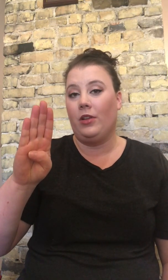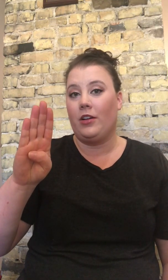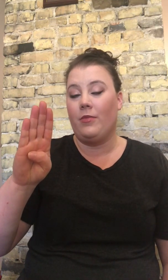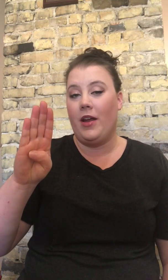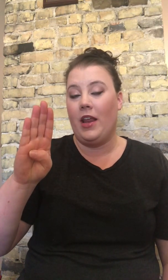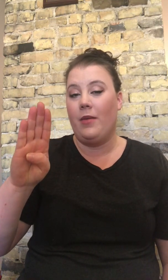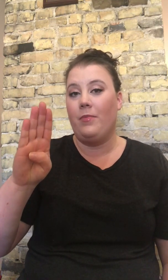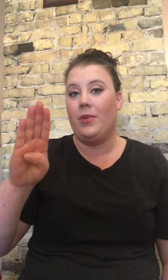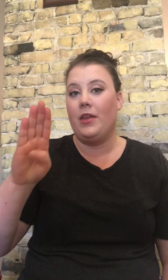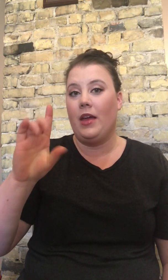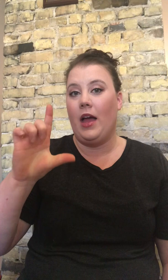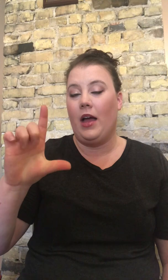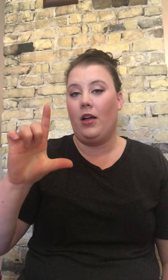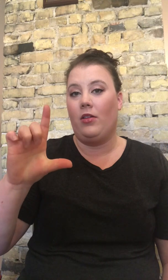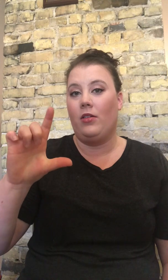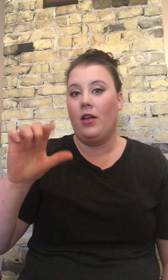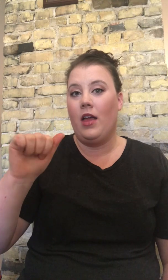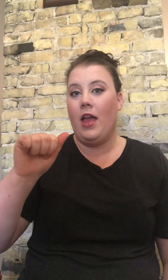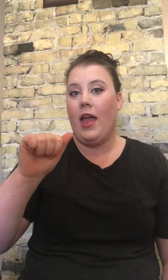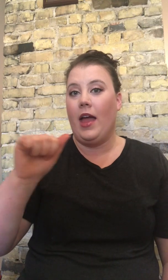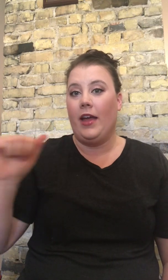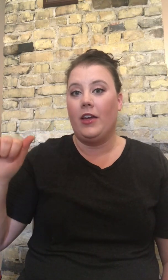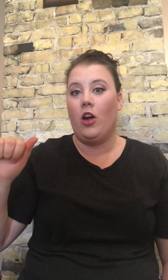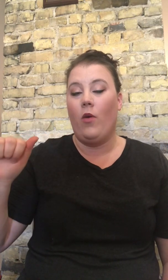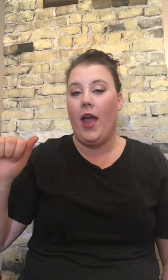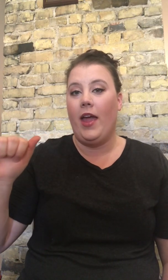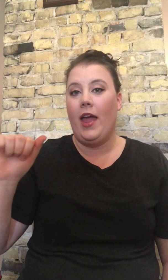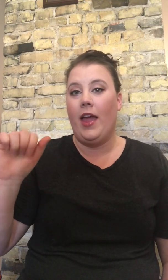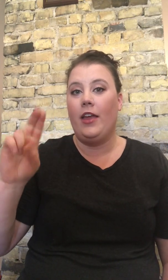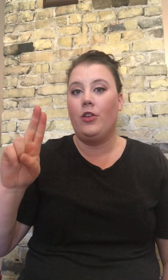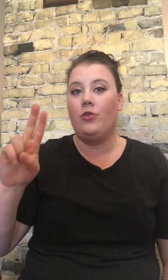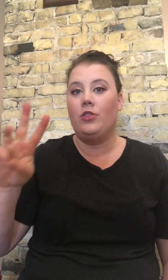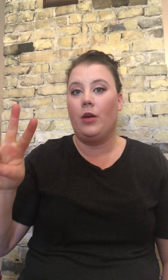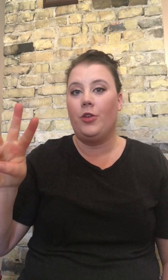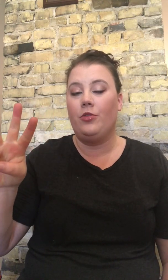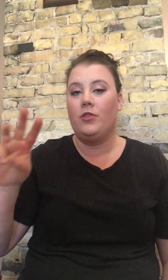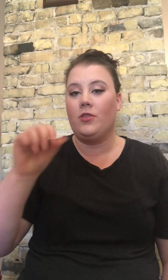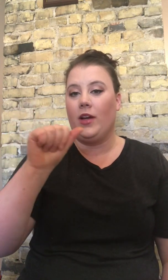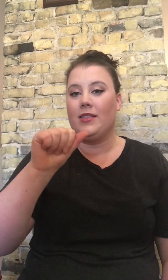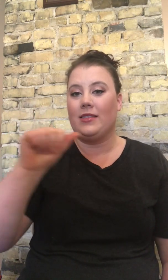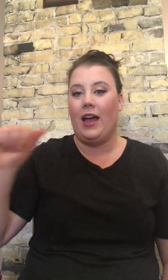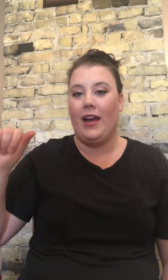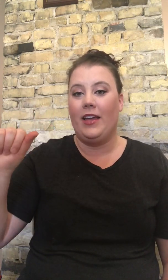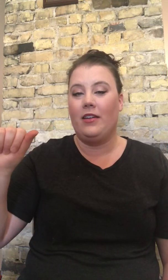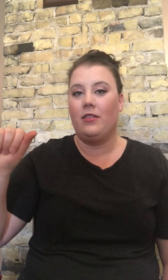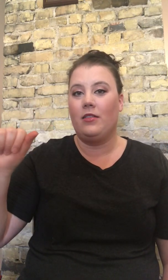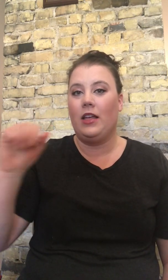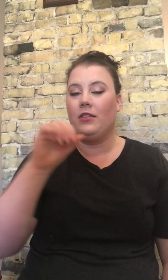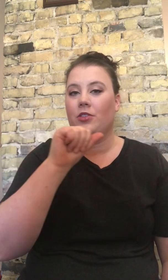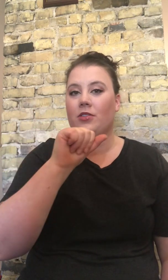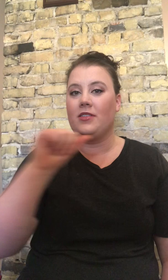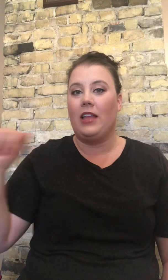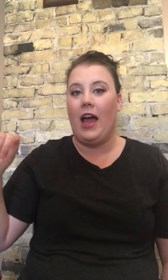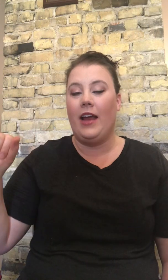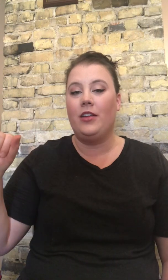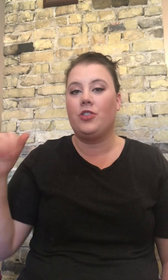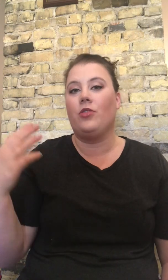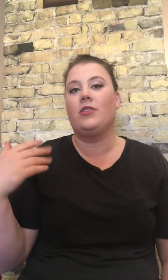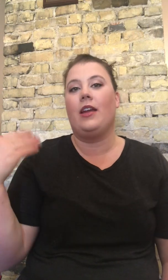in my name, B-L. I can go A-A-U-W, so I slide it. That little slide shows that I've